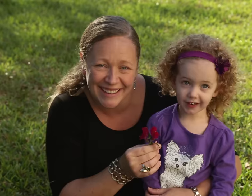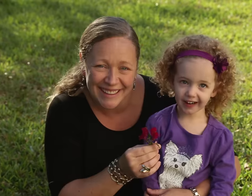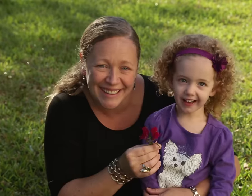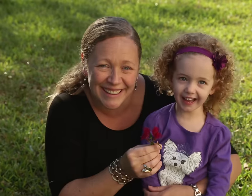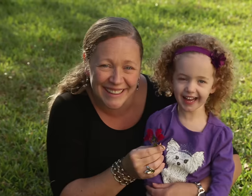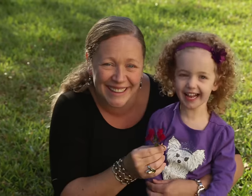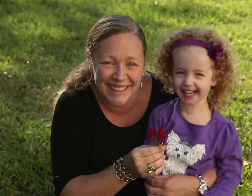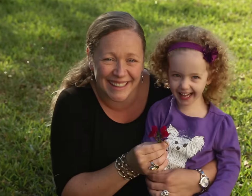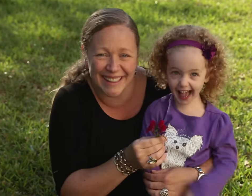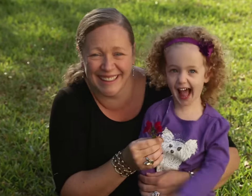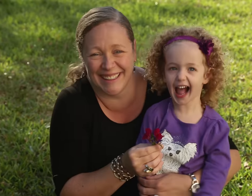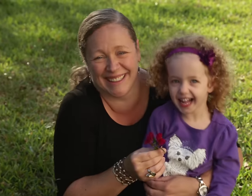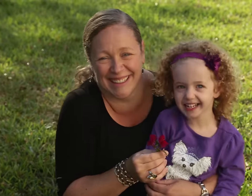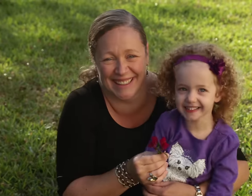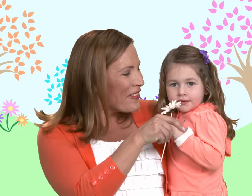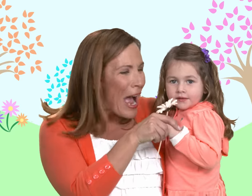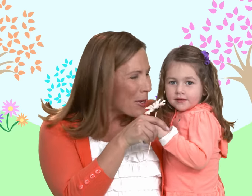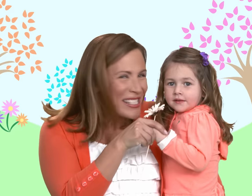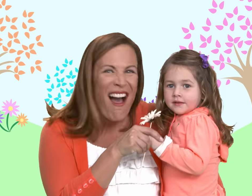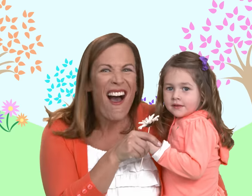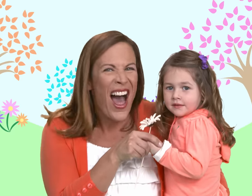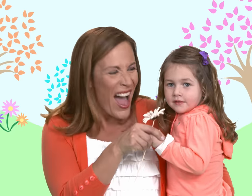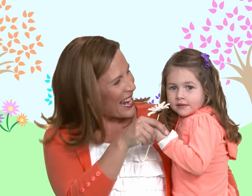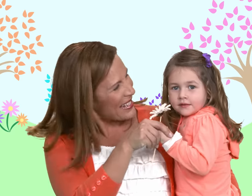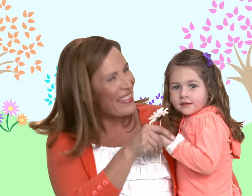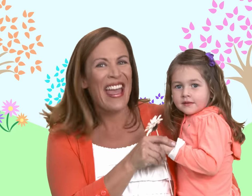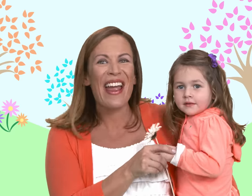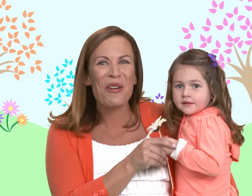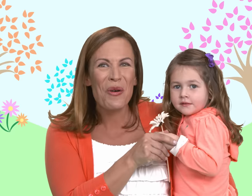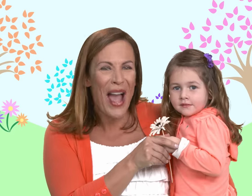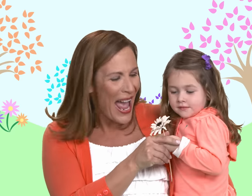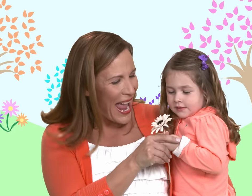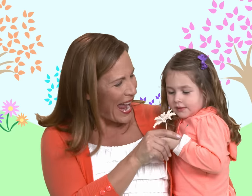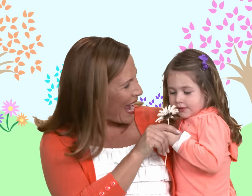March, April, May. Flowers on their way.